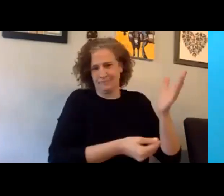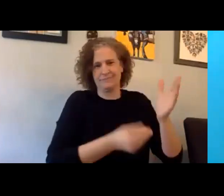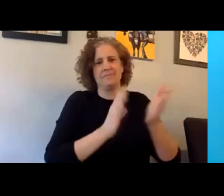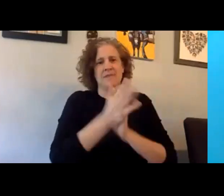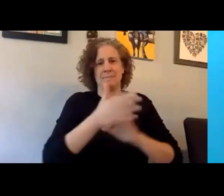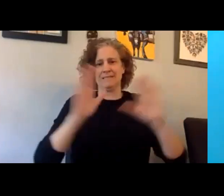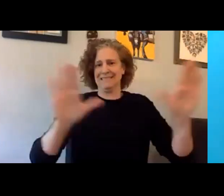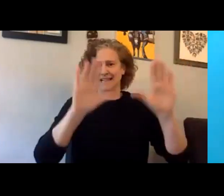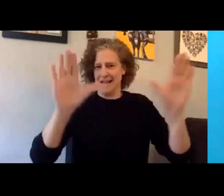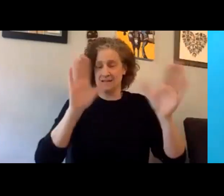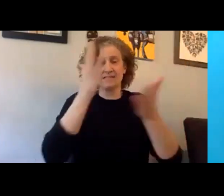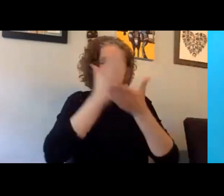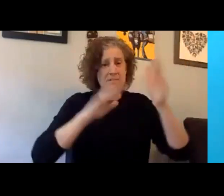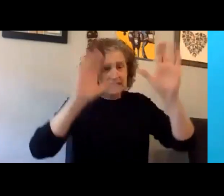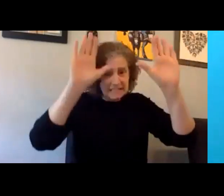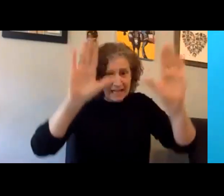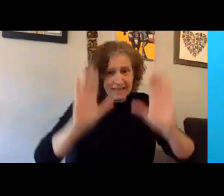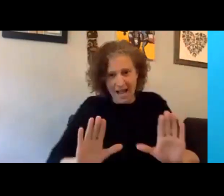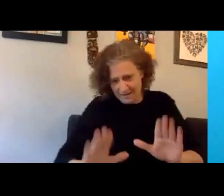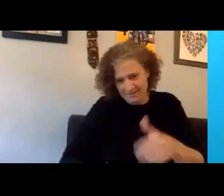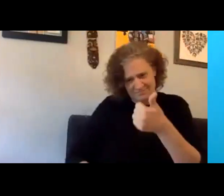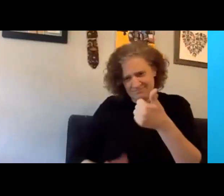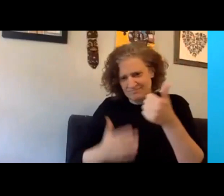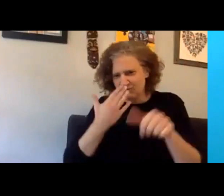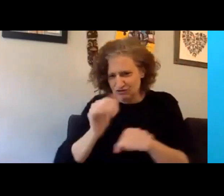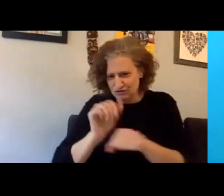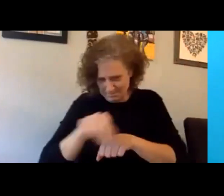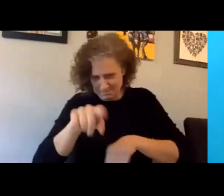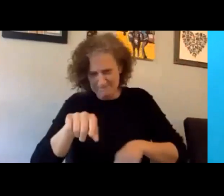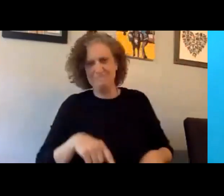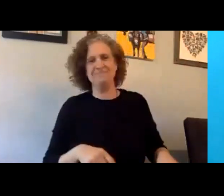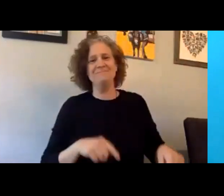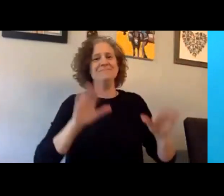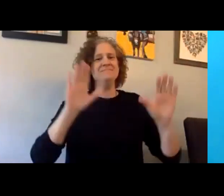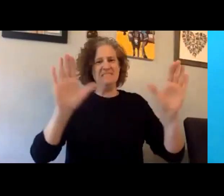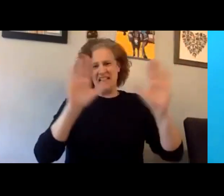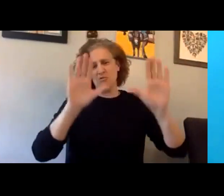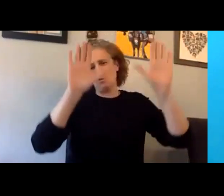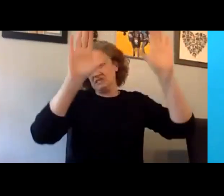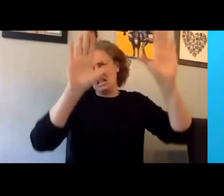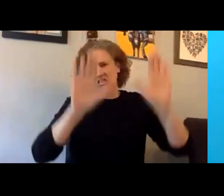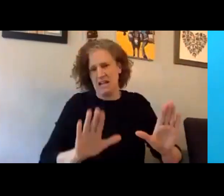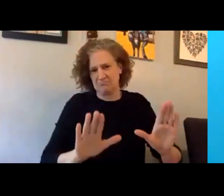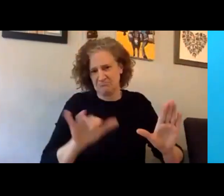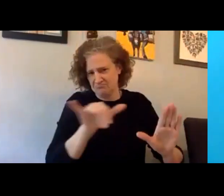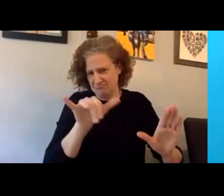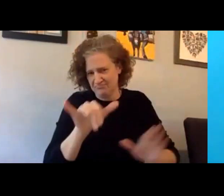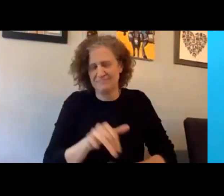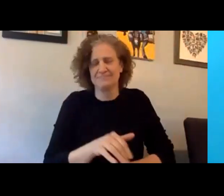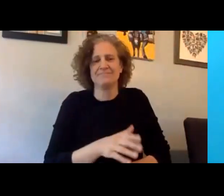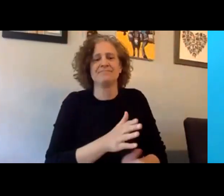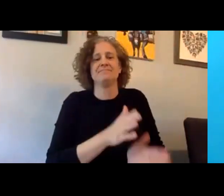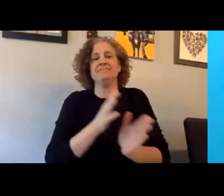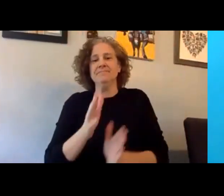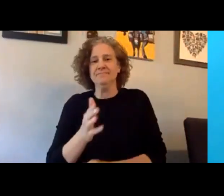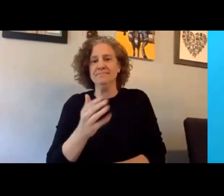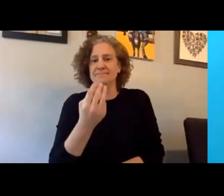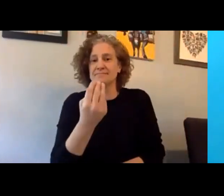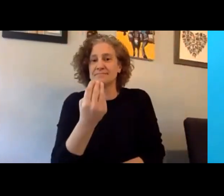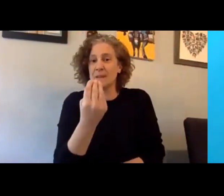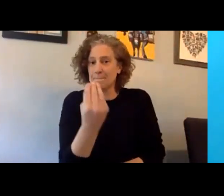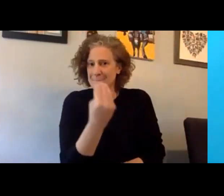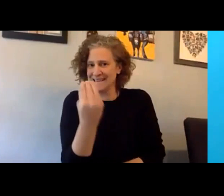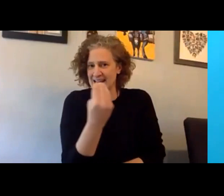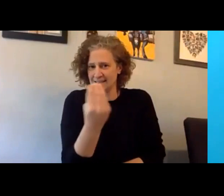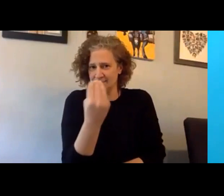we lose the first part, and then that just becomes Sunday. Some people do it more with a touch in the air, Sunday, or a circle in the air, either